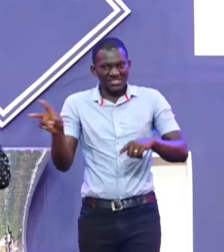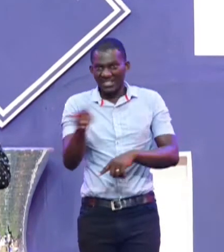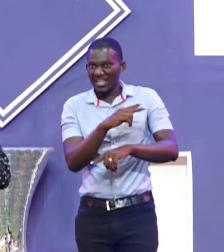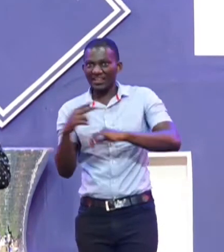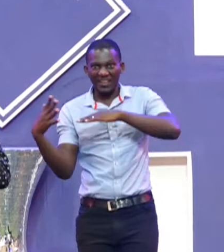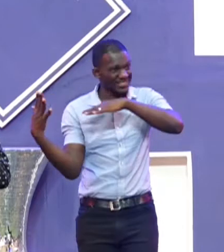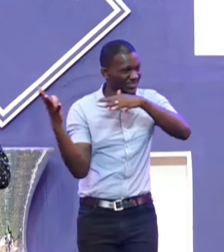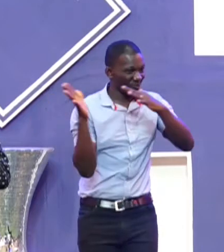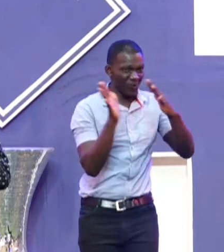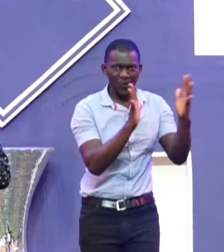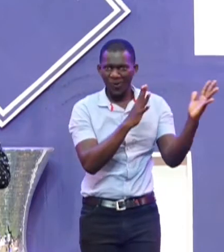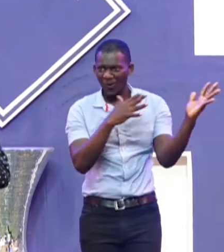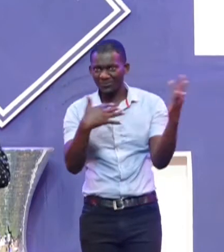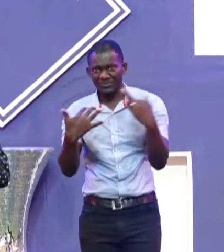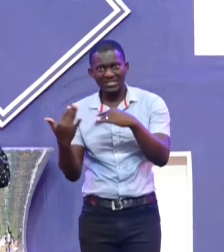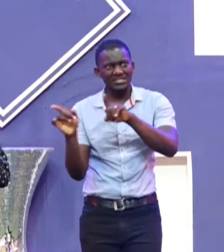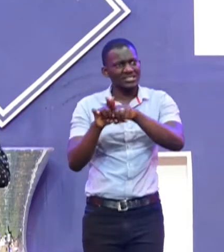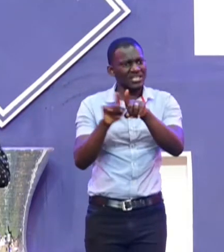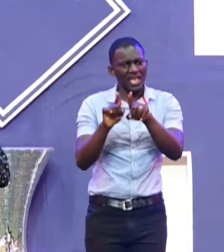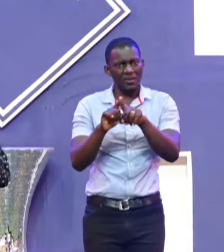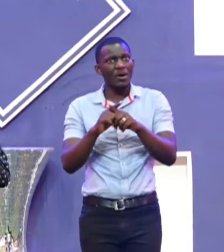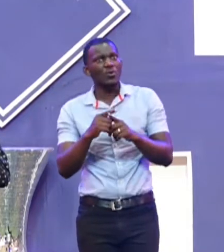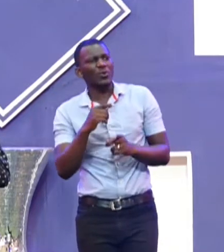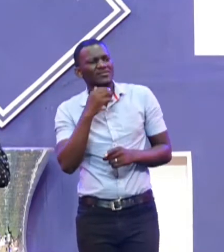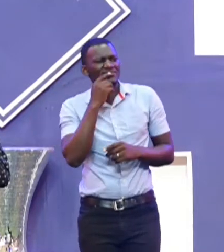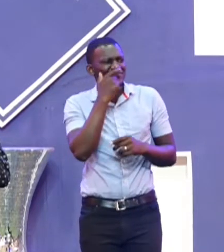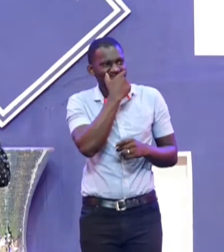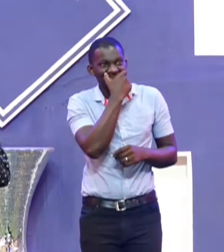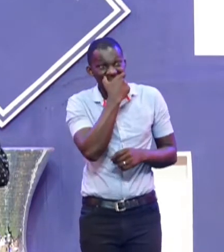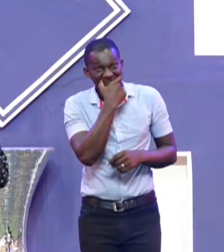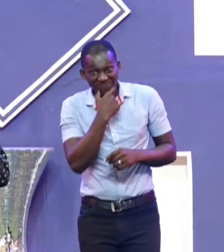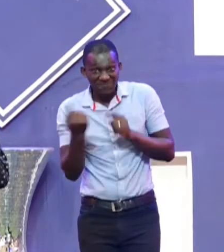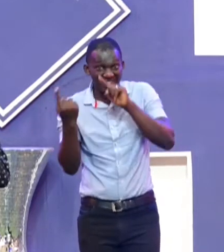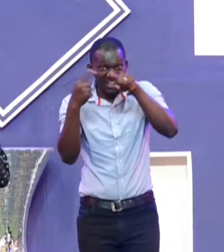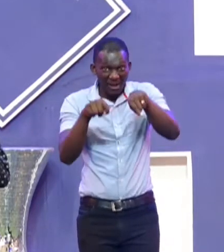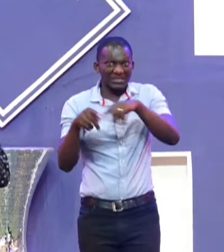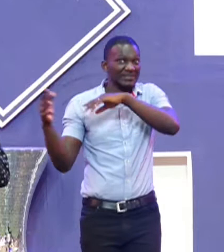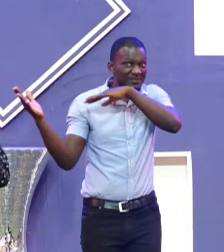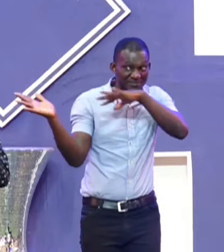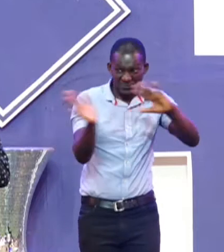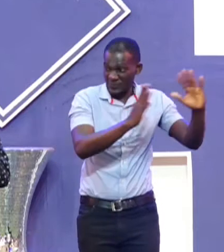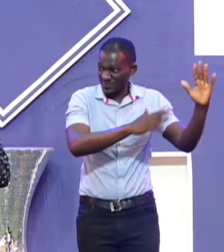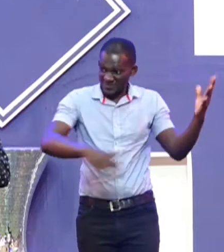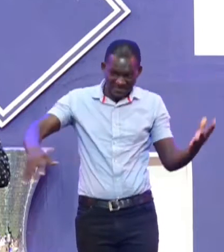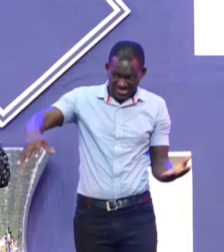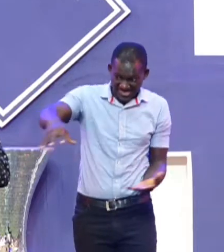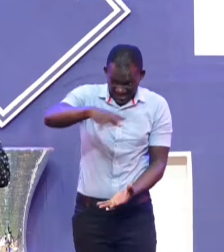like a storm. Nenaku zemuliraba bwezirija ngembuyaga ezakazimu. And your destruction comes like a